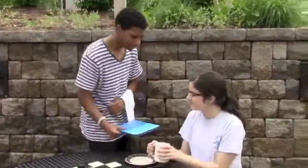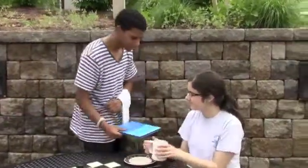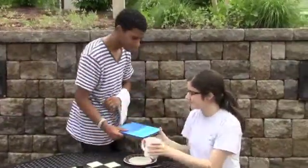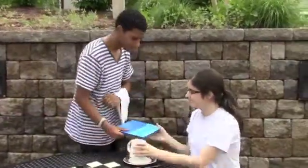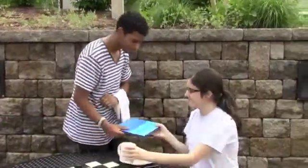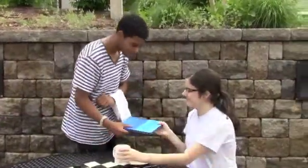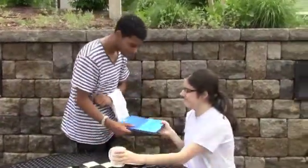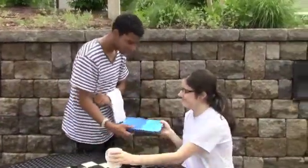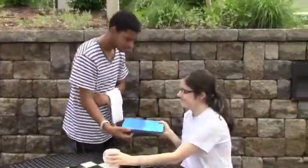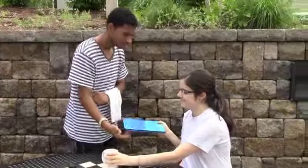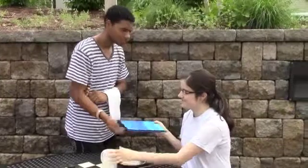Well, hello.